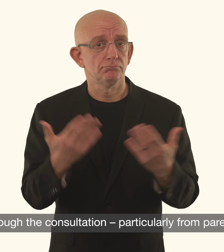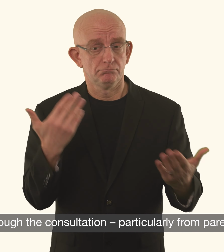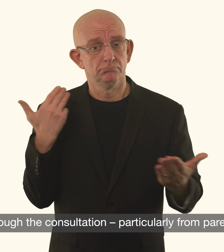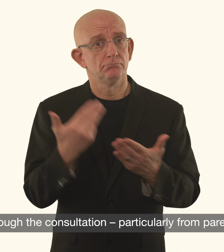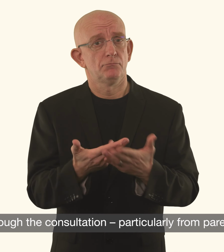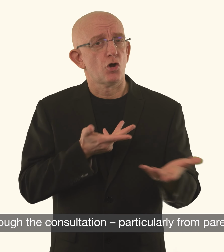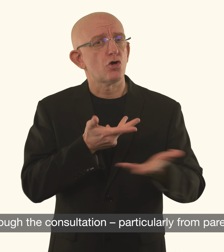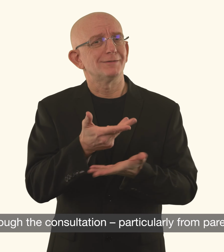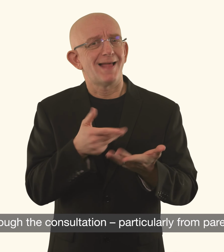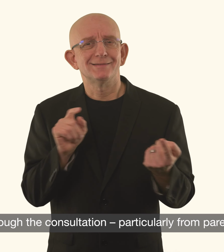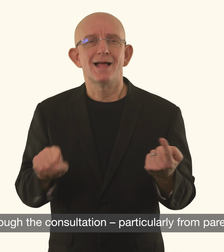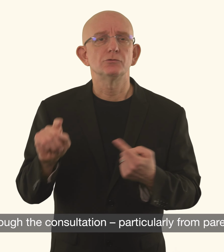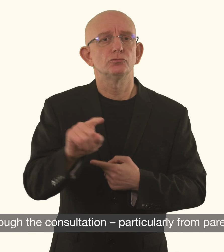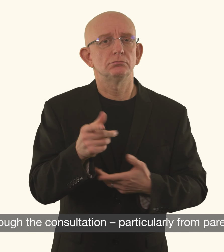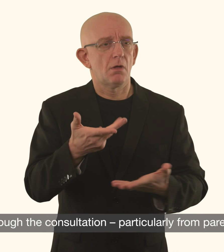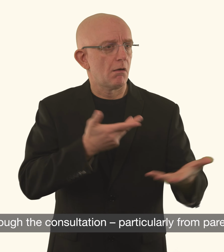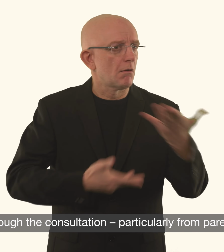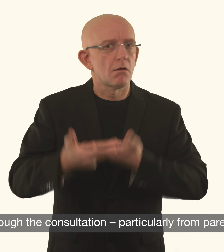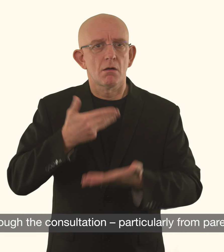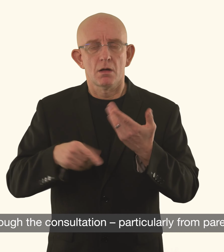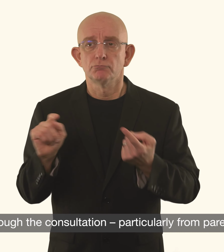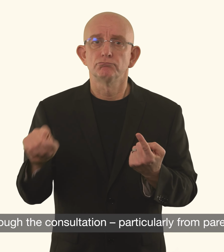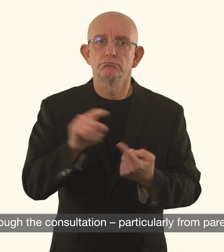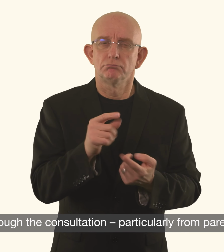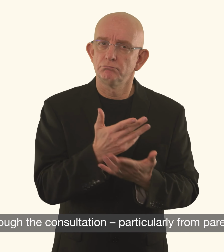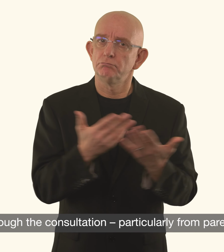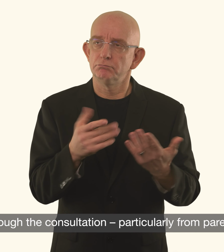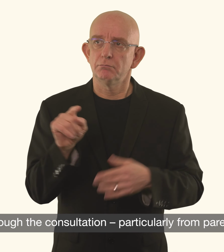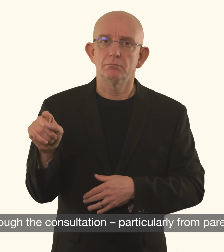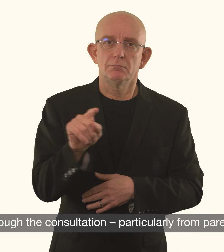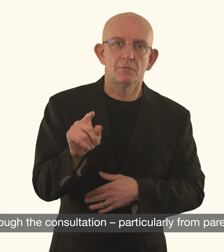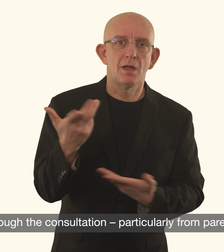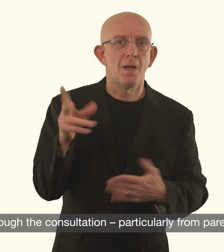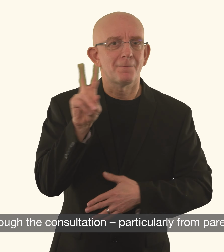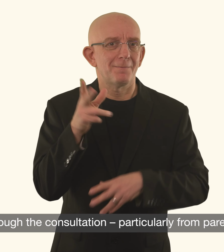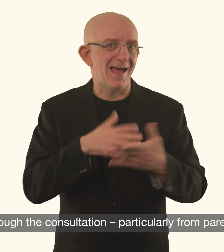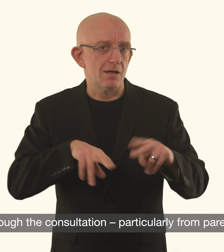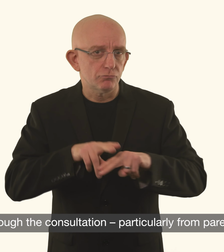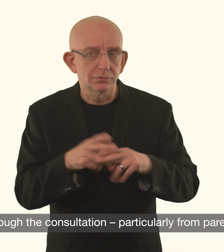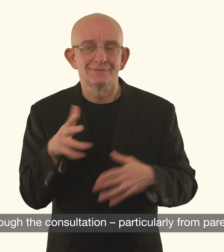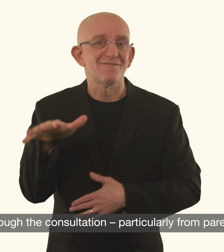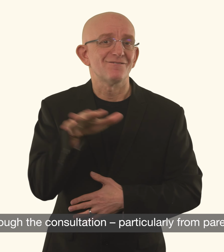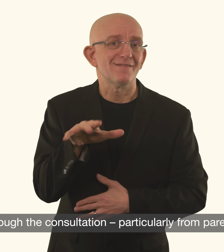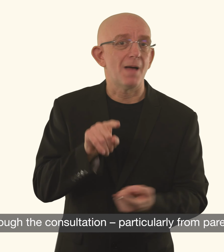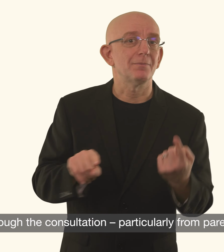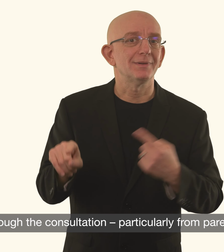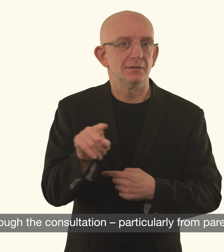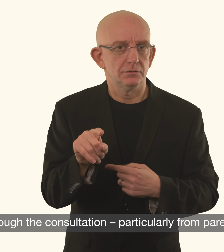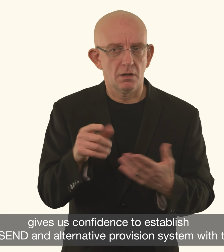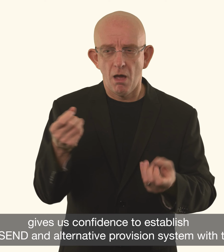What we heard through the consultation, particularly from parents and families, gives us confidence